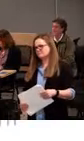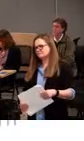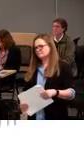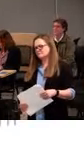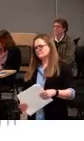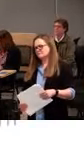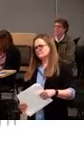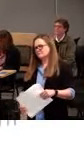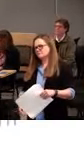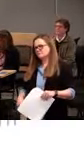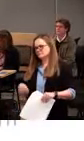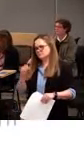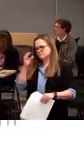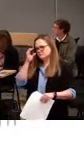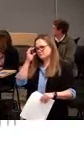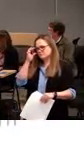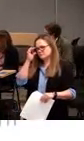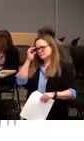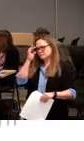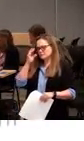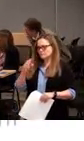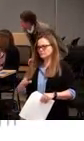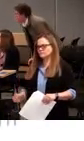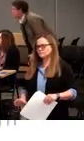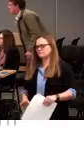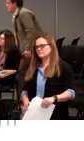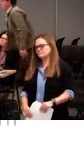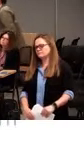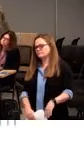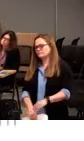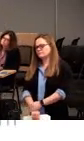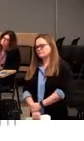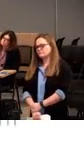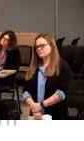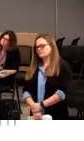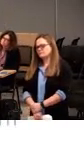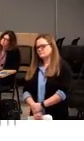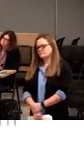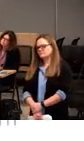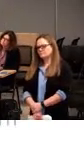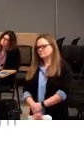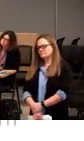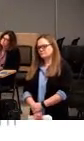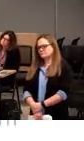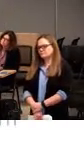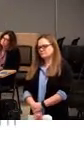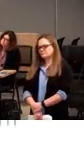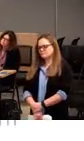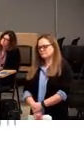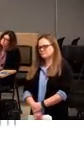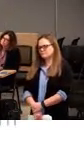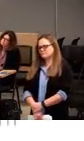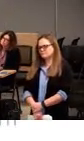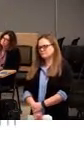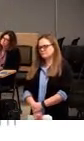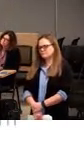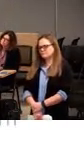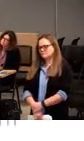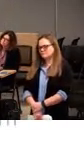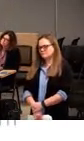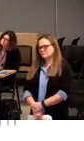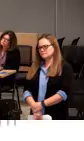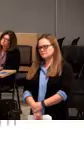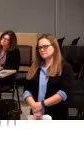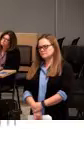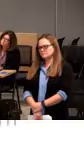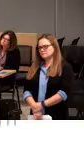orientation at the beginning of this year with an average of 47 participants or new hires, and 4 new teacher